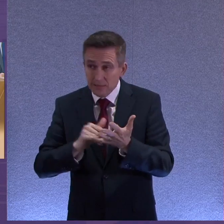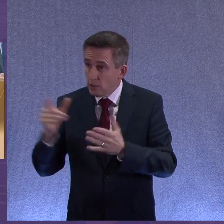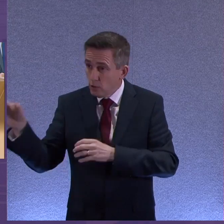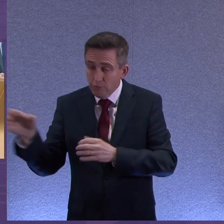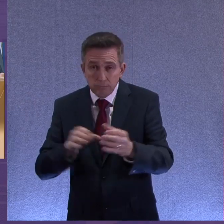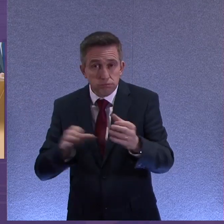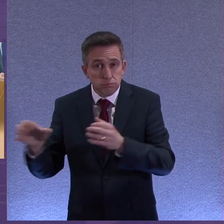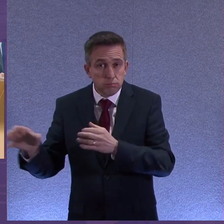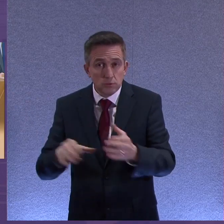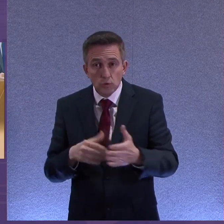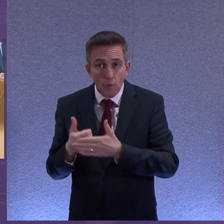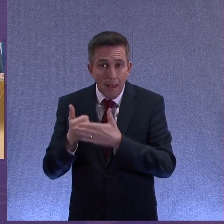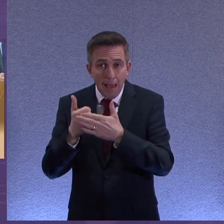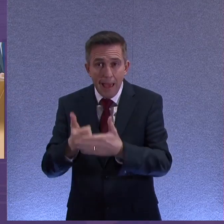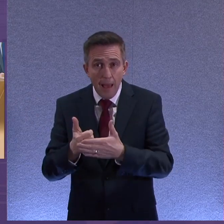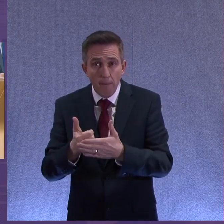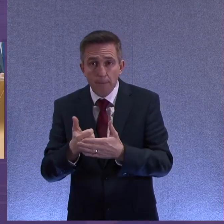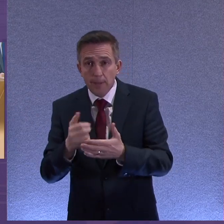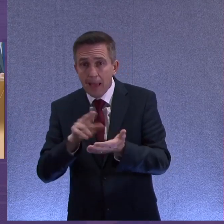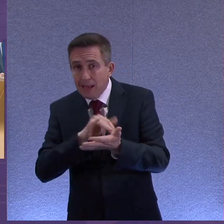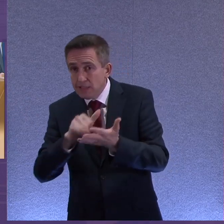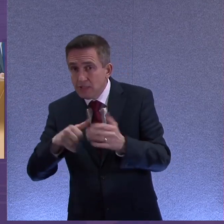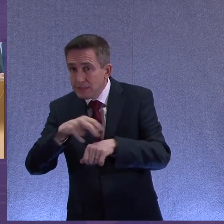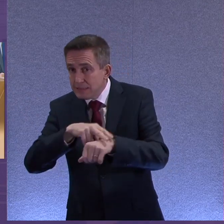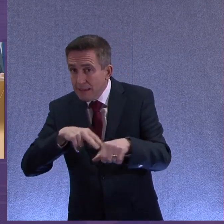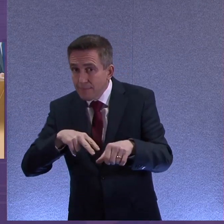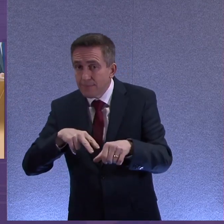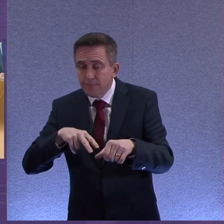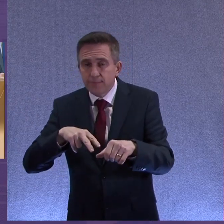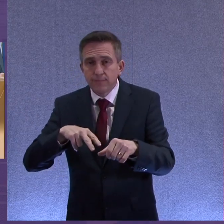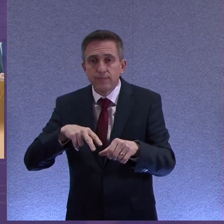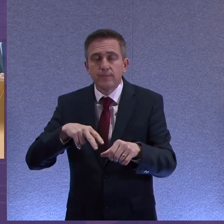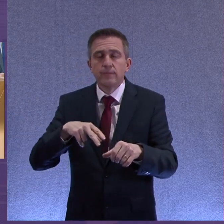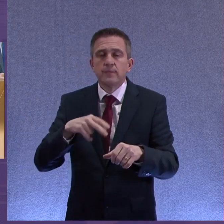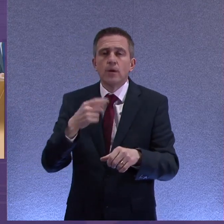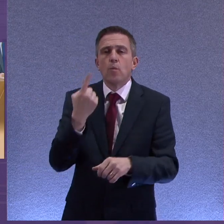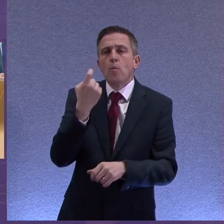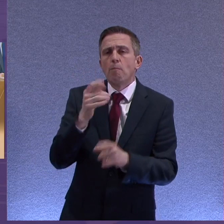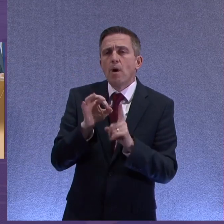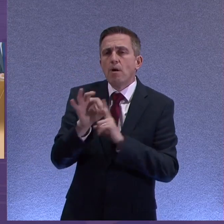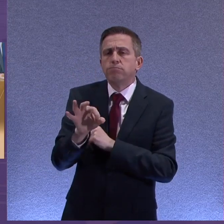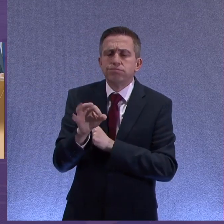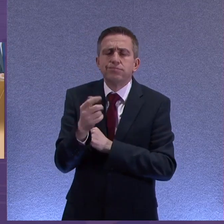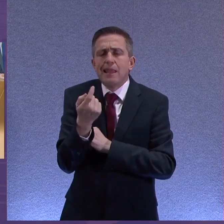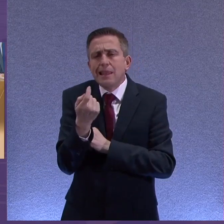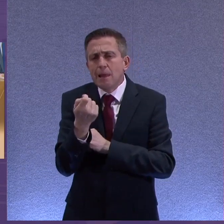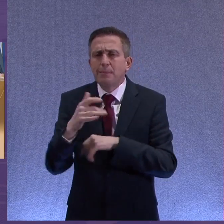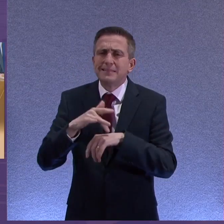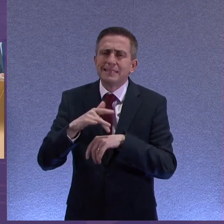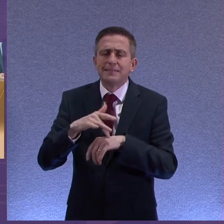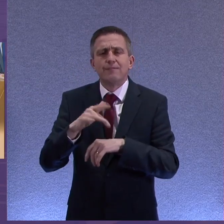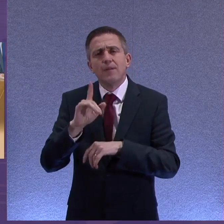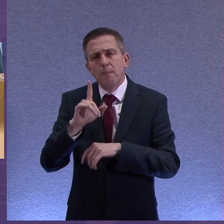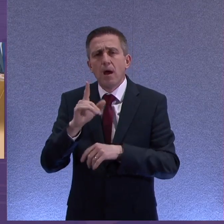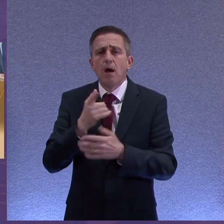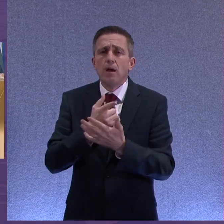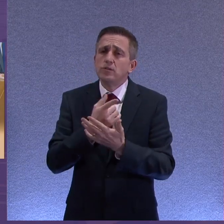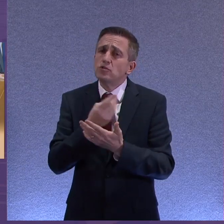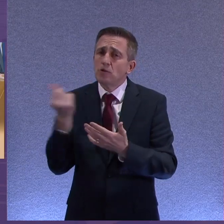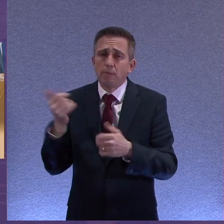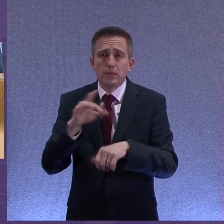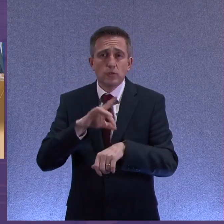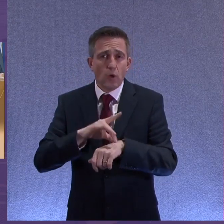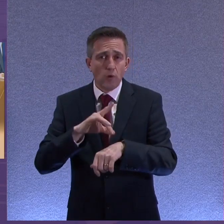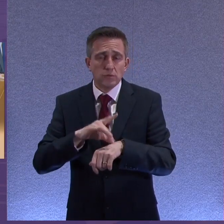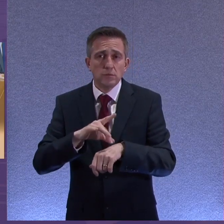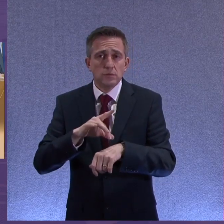in to support existing NHS staff. And finally, a sensitive issue, a number of doctors, for a variety of reasons,